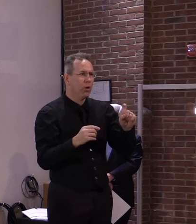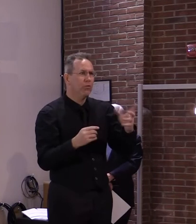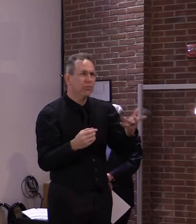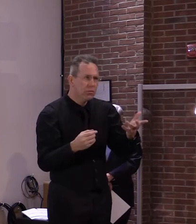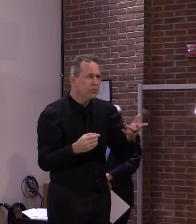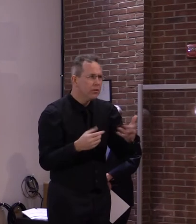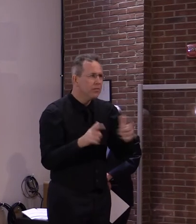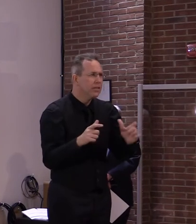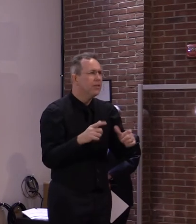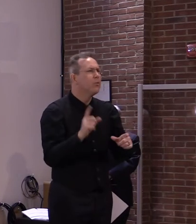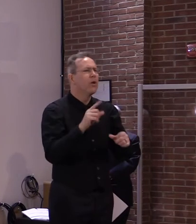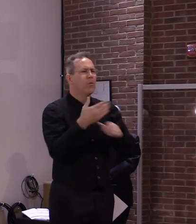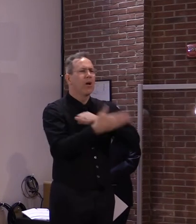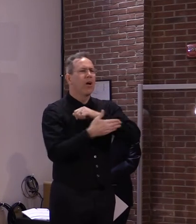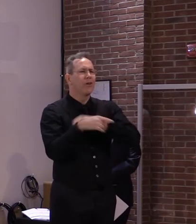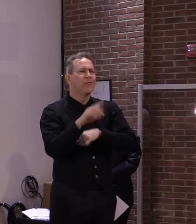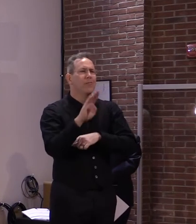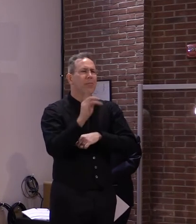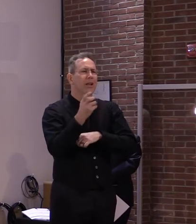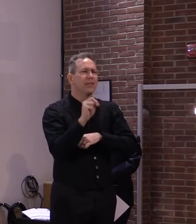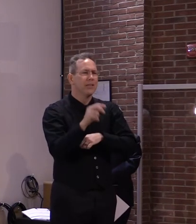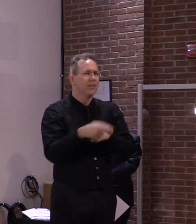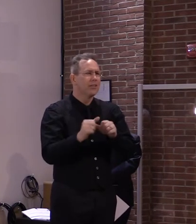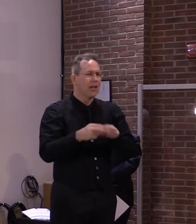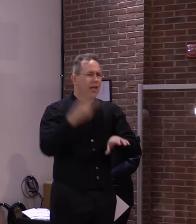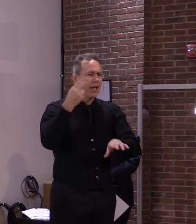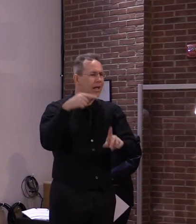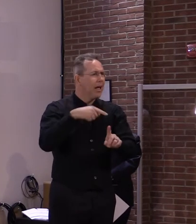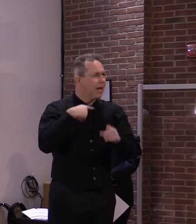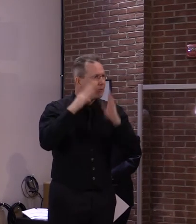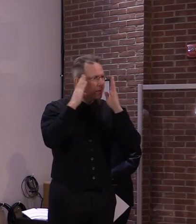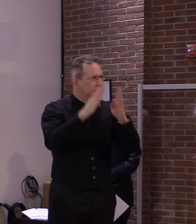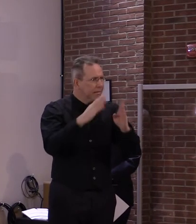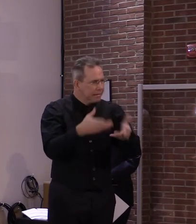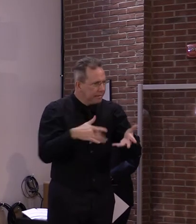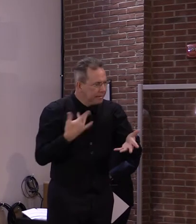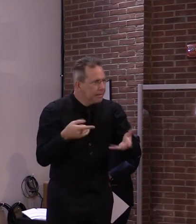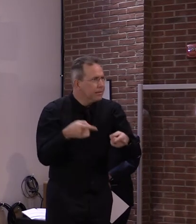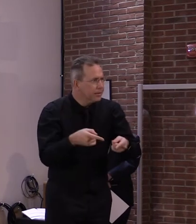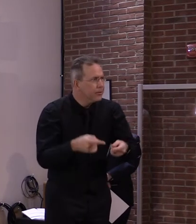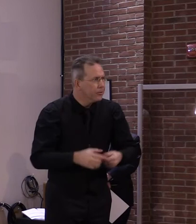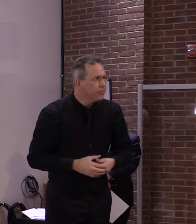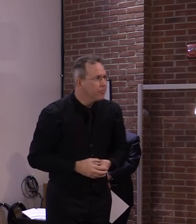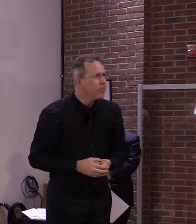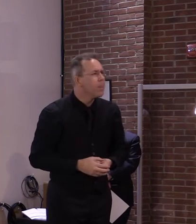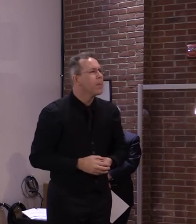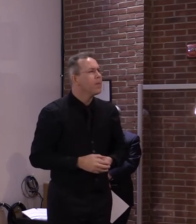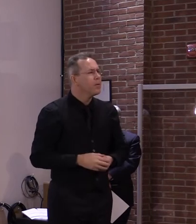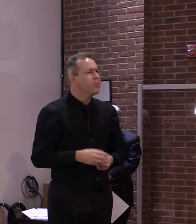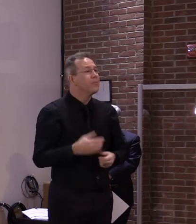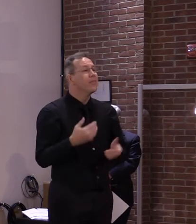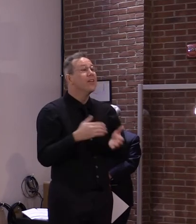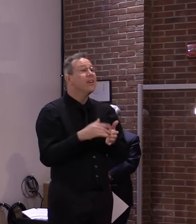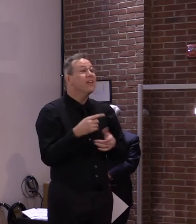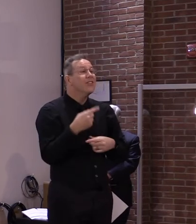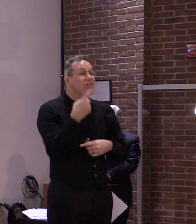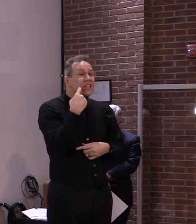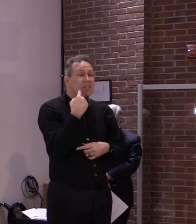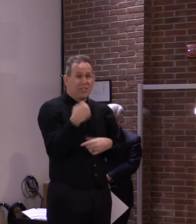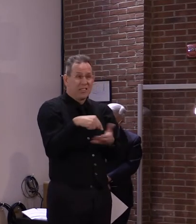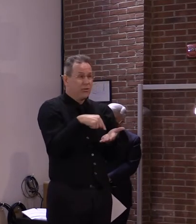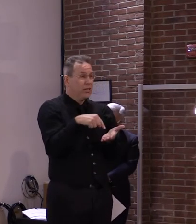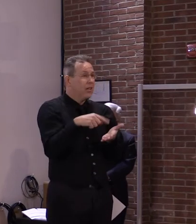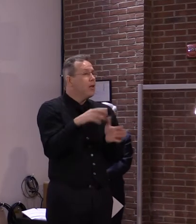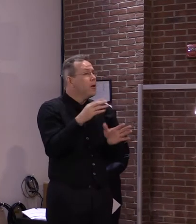a significant proportion so but again we we were seeing a slight downtick which to me means